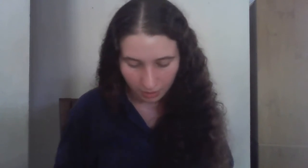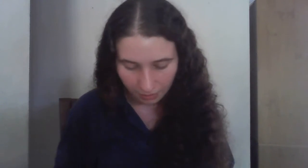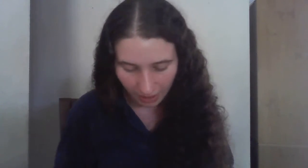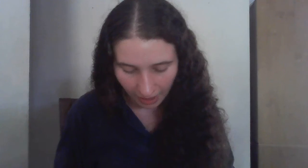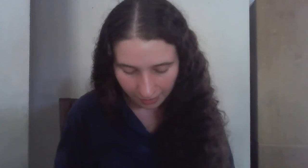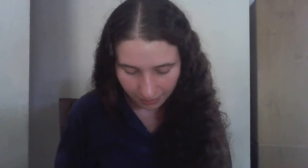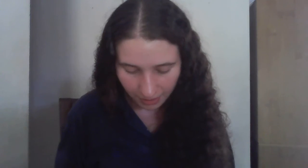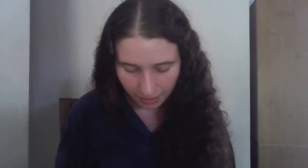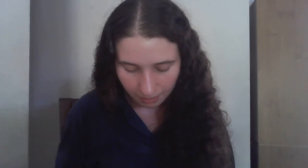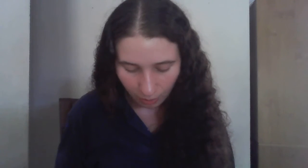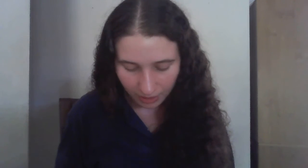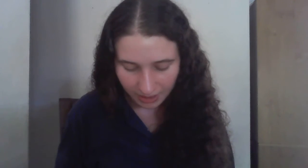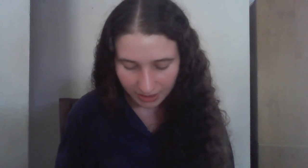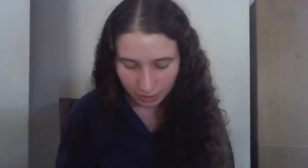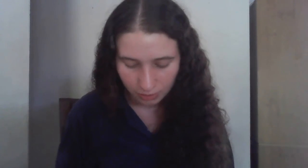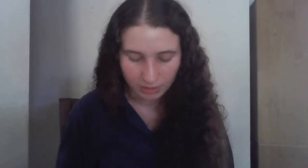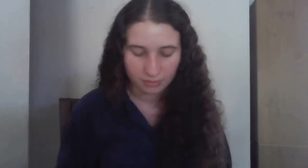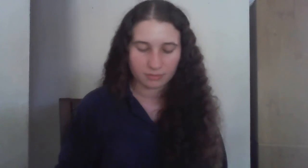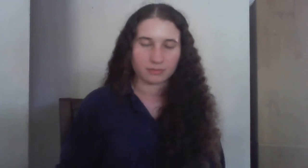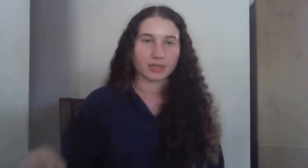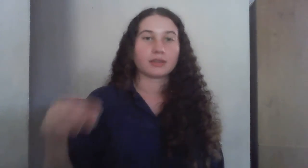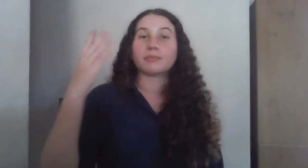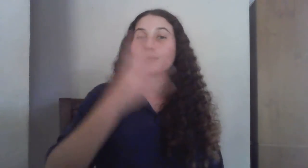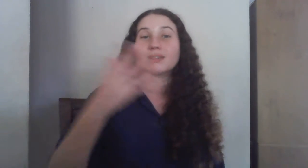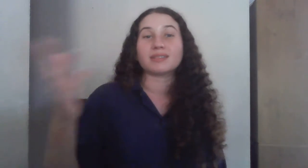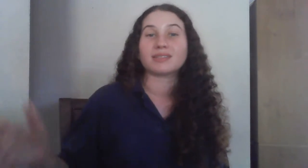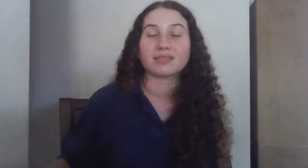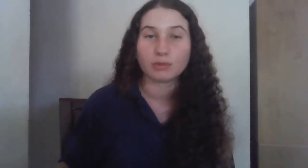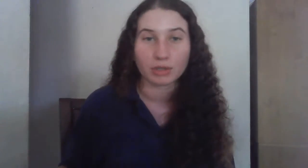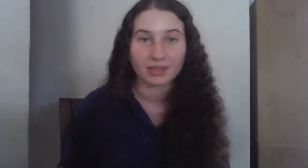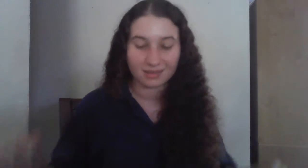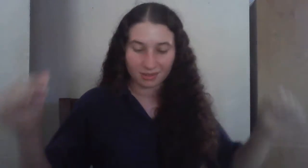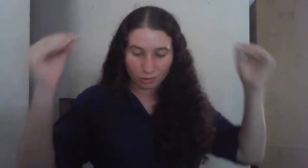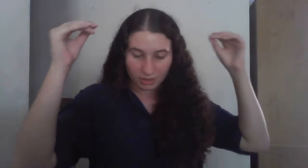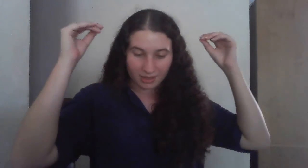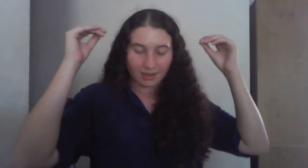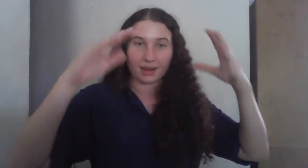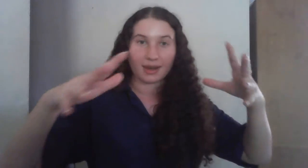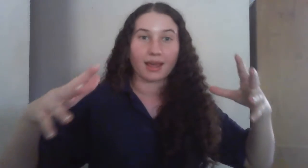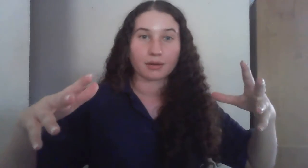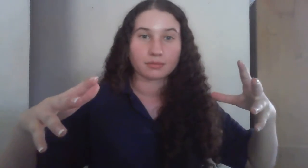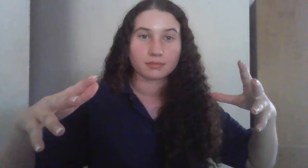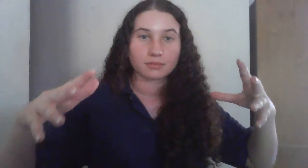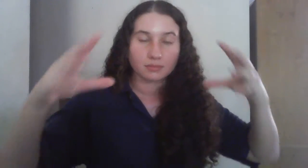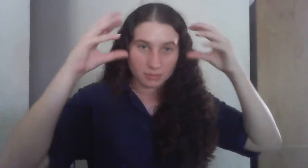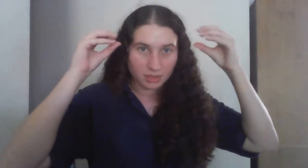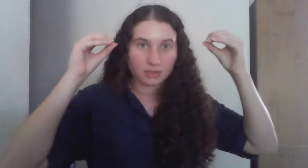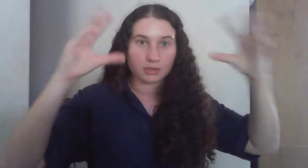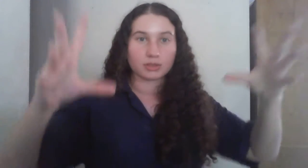Here we have boy, he's student. Right? The boy is a student. He's a student now. He is a student